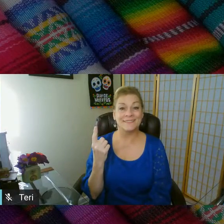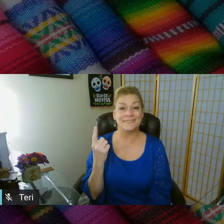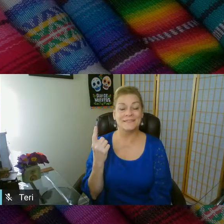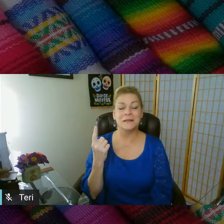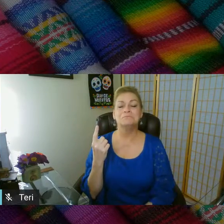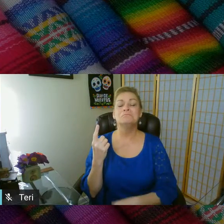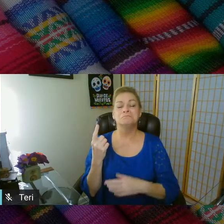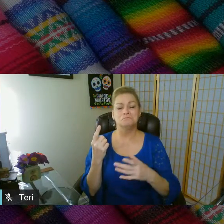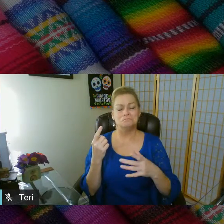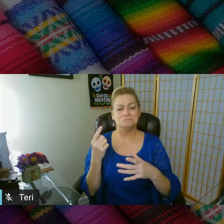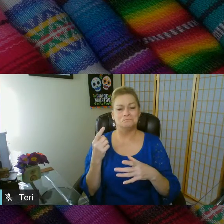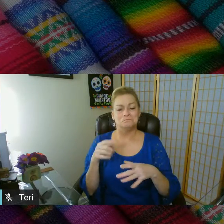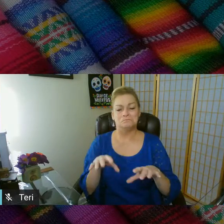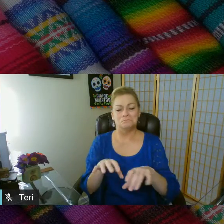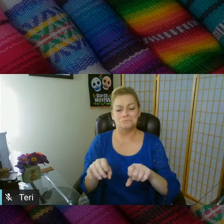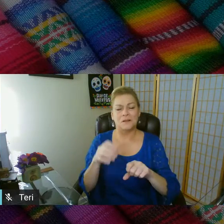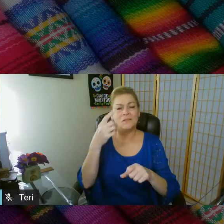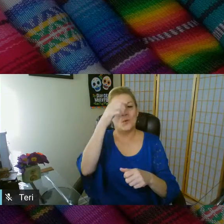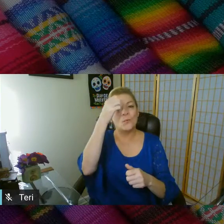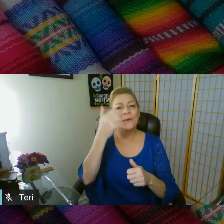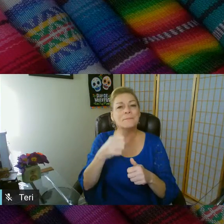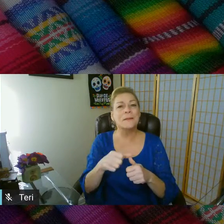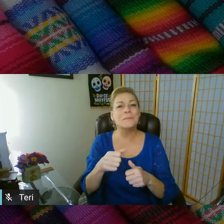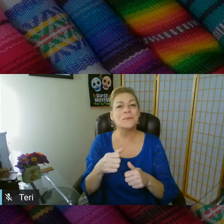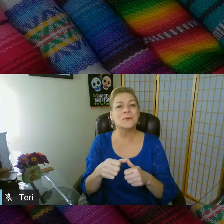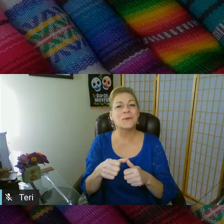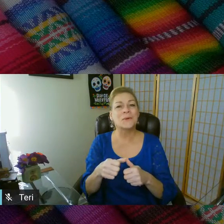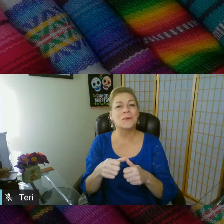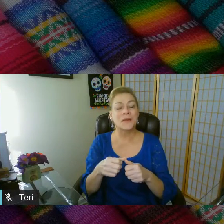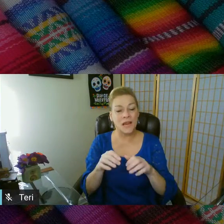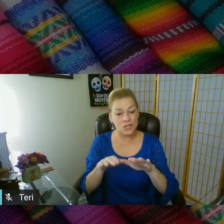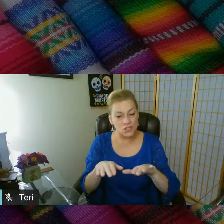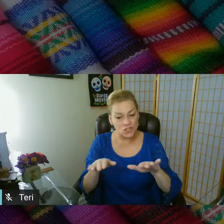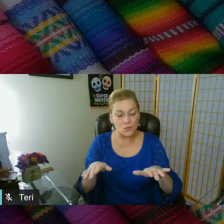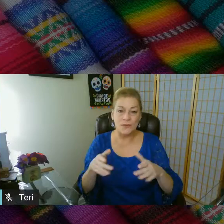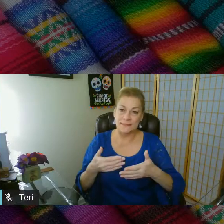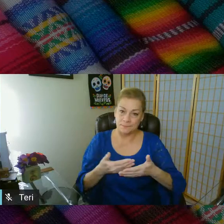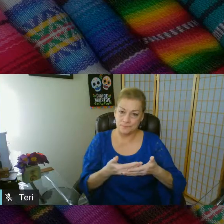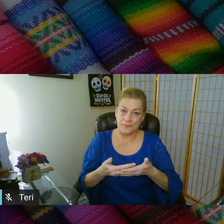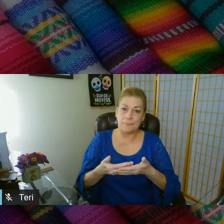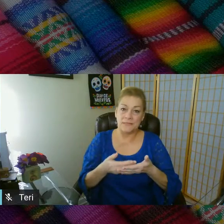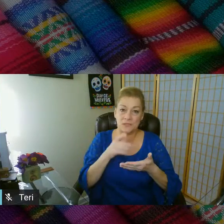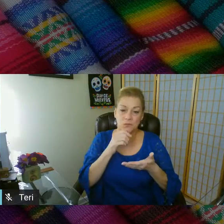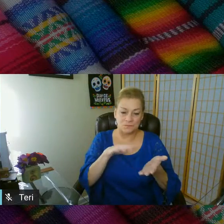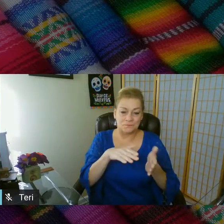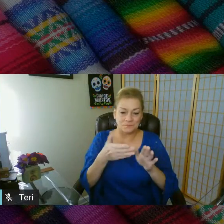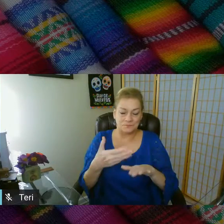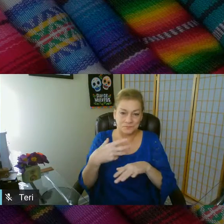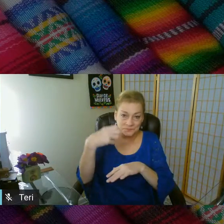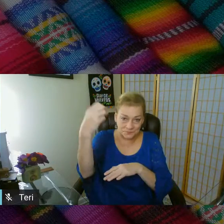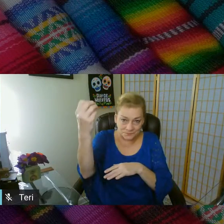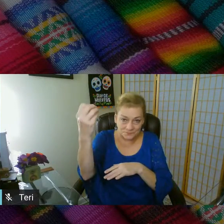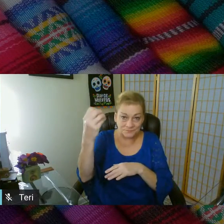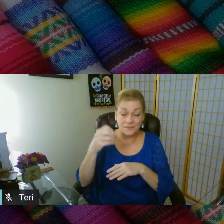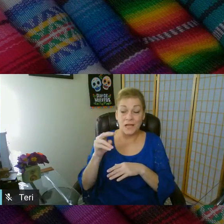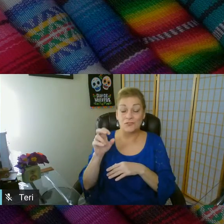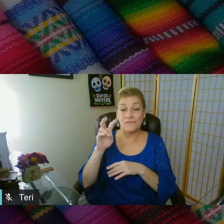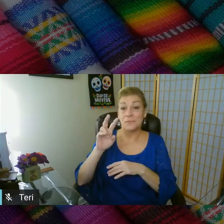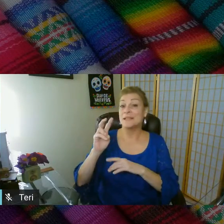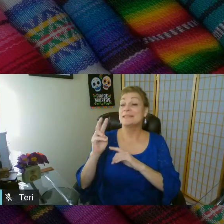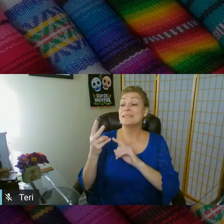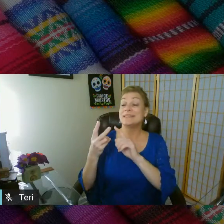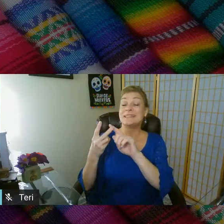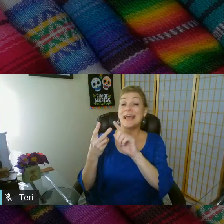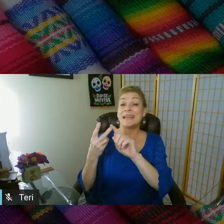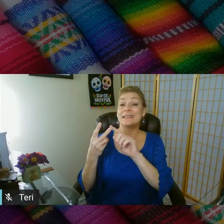reserved for remembering children and infants who have crossed over to the other side. And November 2nd is the day for